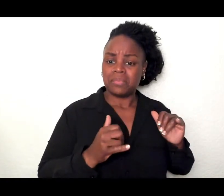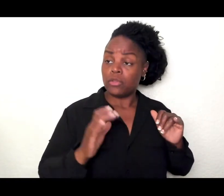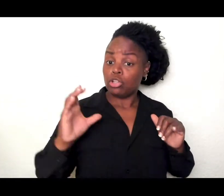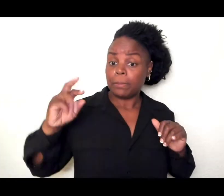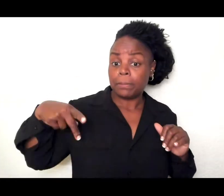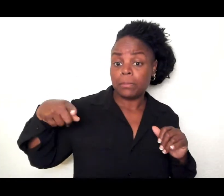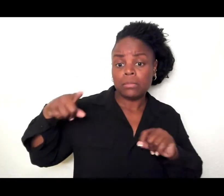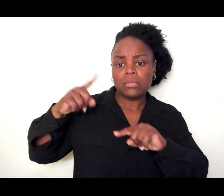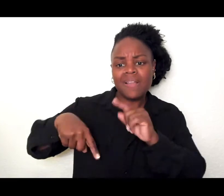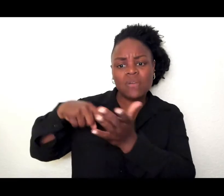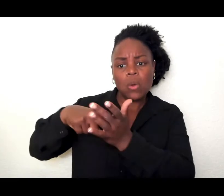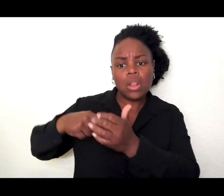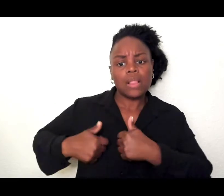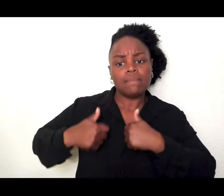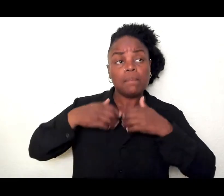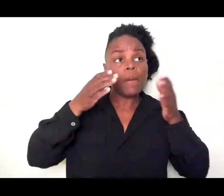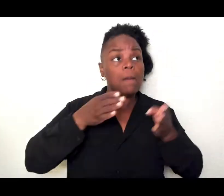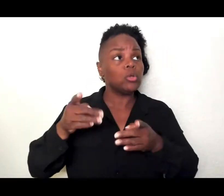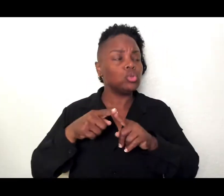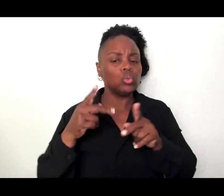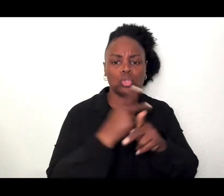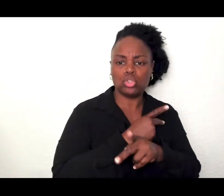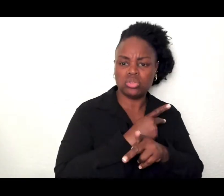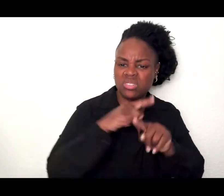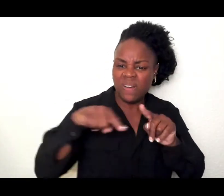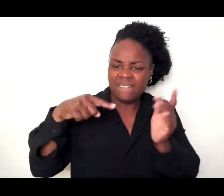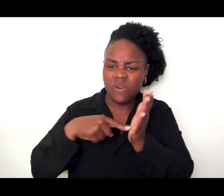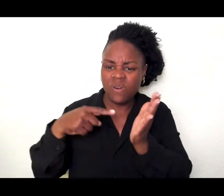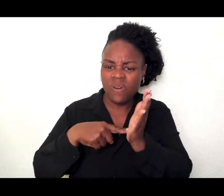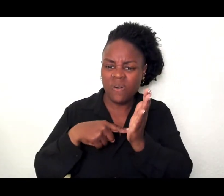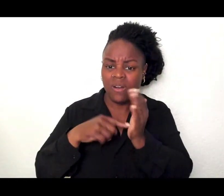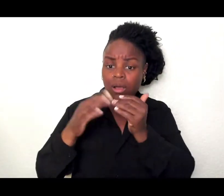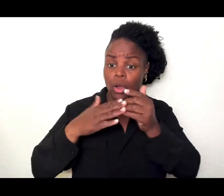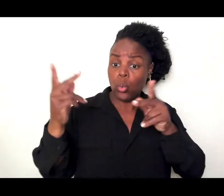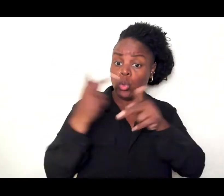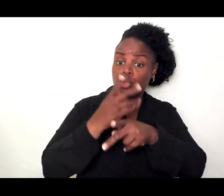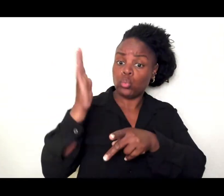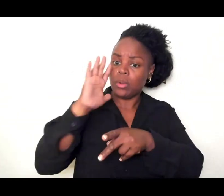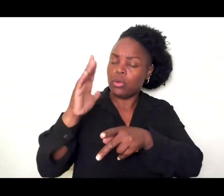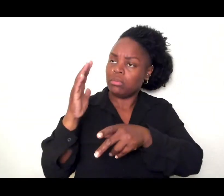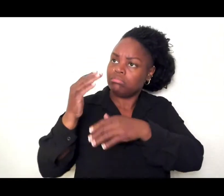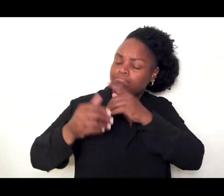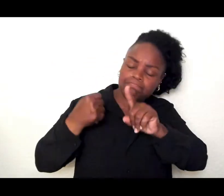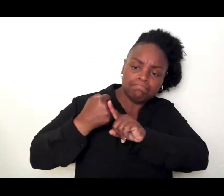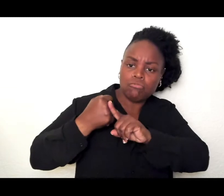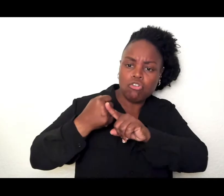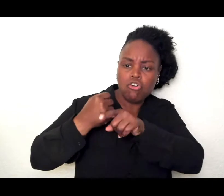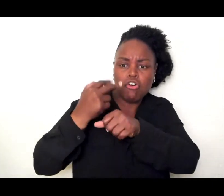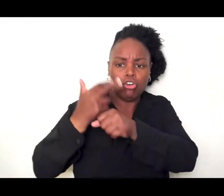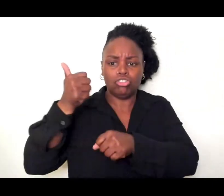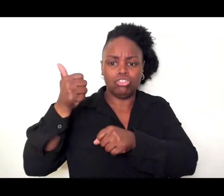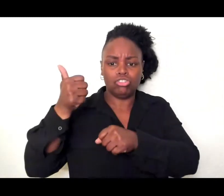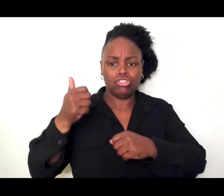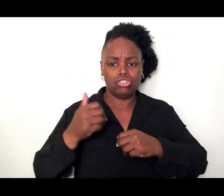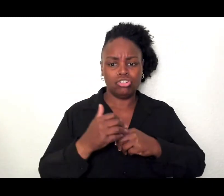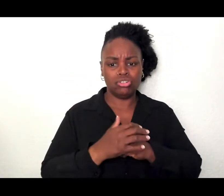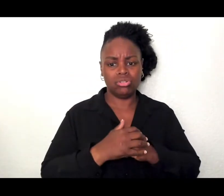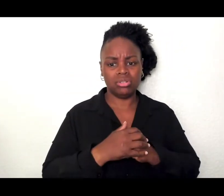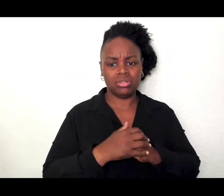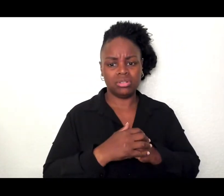Crips can't afford to live being prepared for the worst, although the worst will always hit us